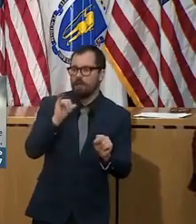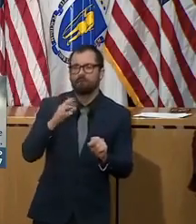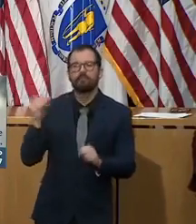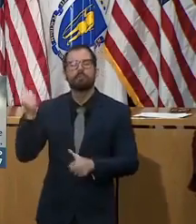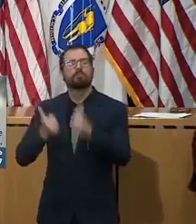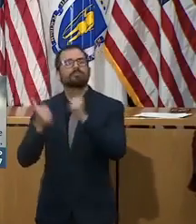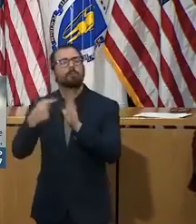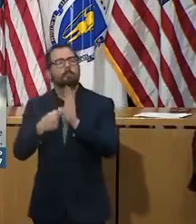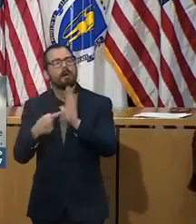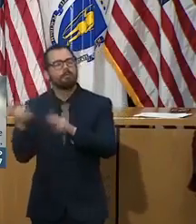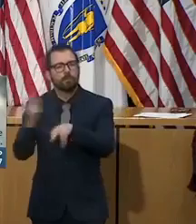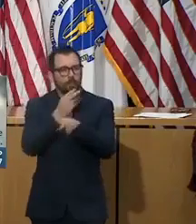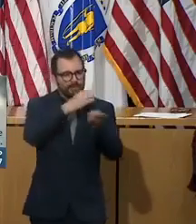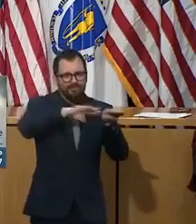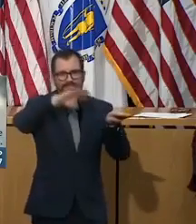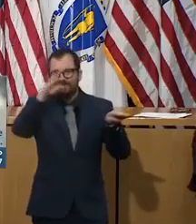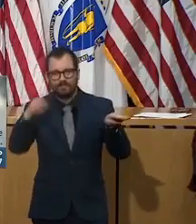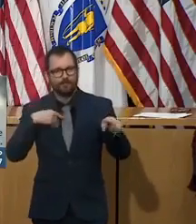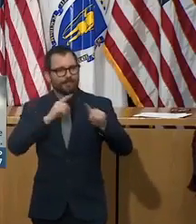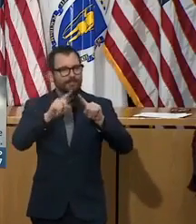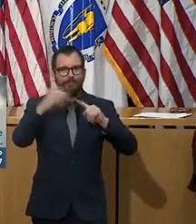models. And